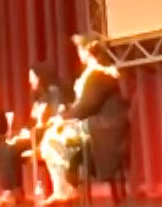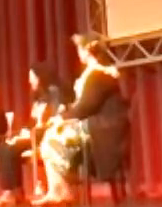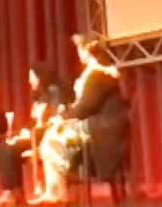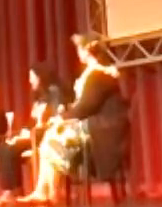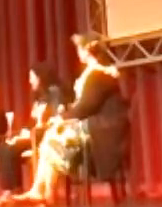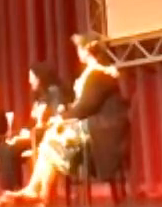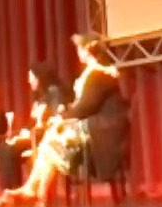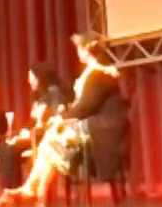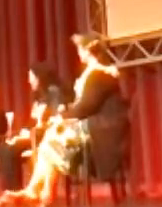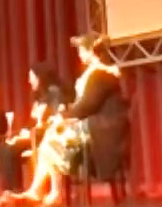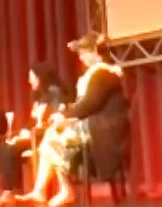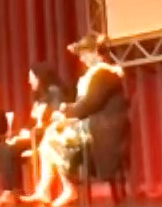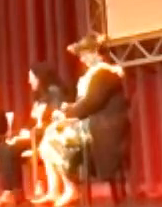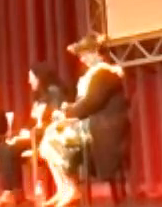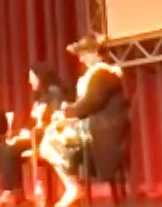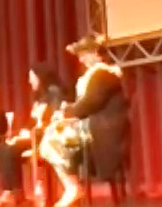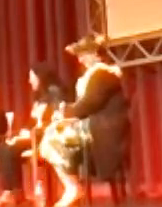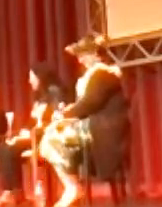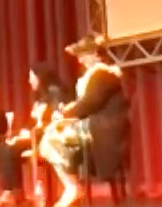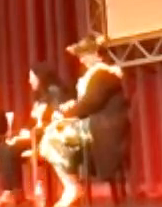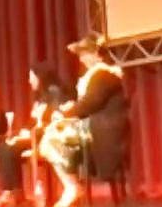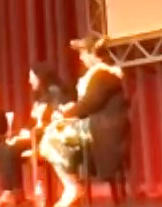as well as being an American artist.